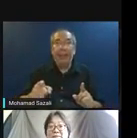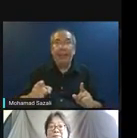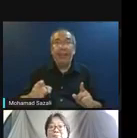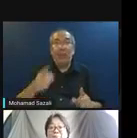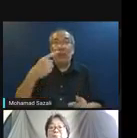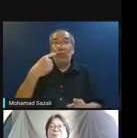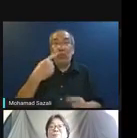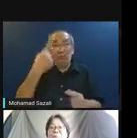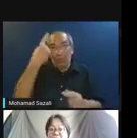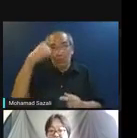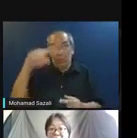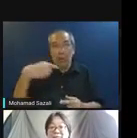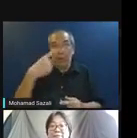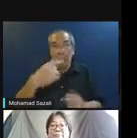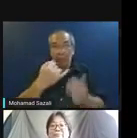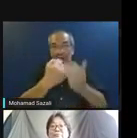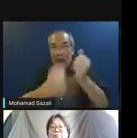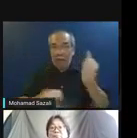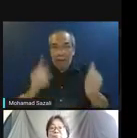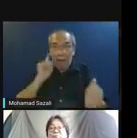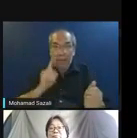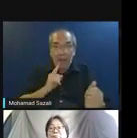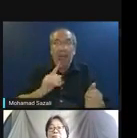voice, but